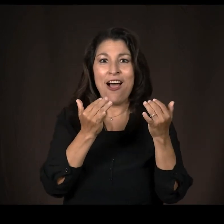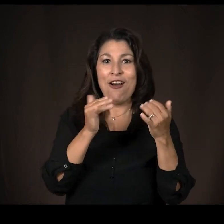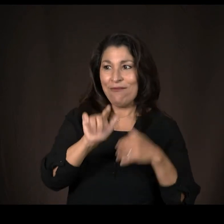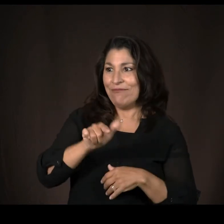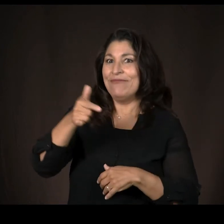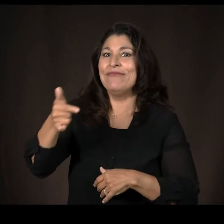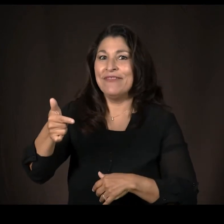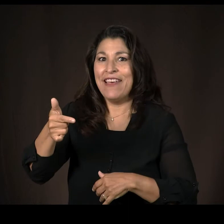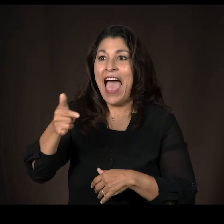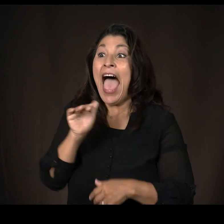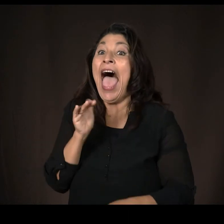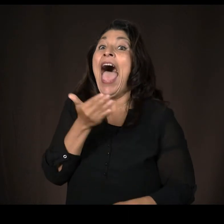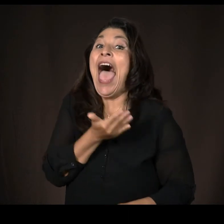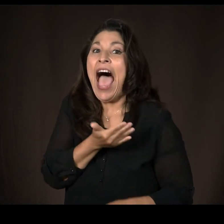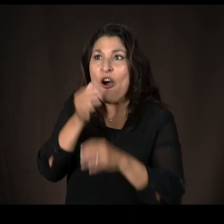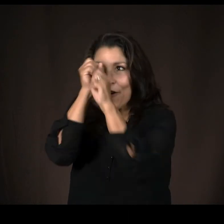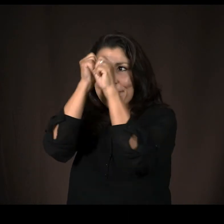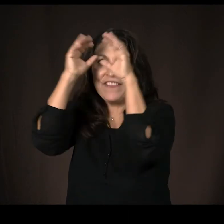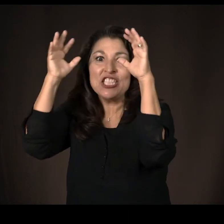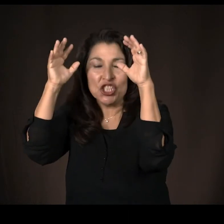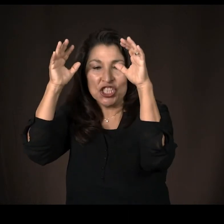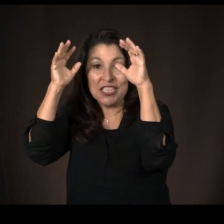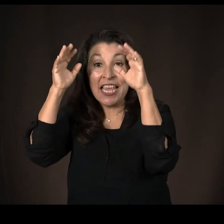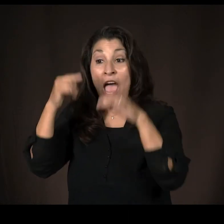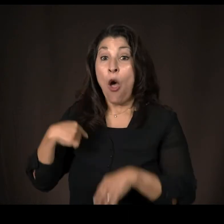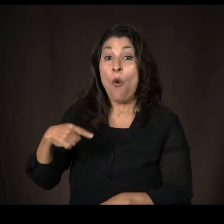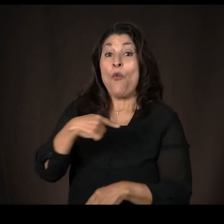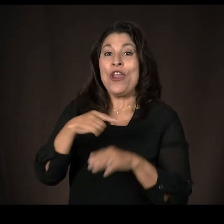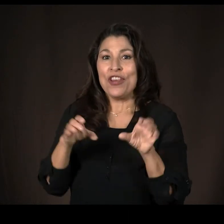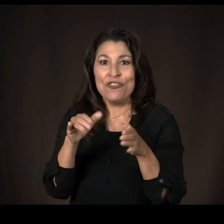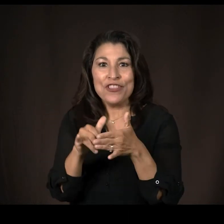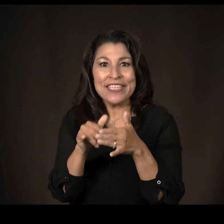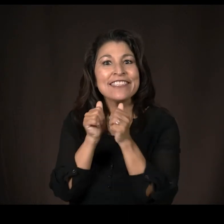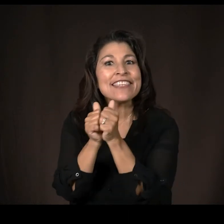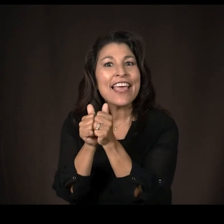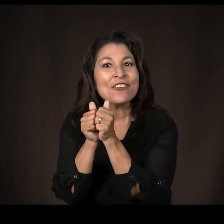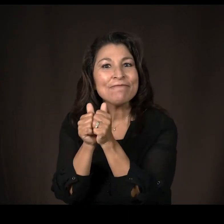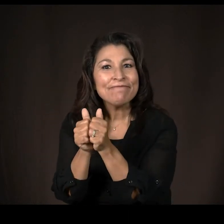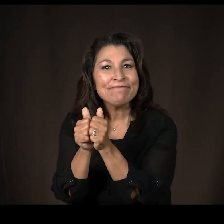it's our vision. We are going to do this together.